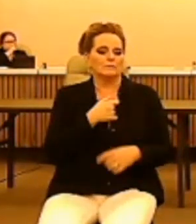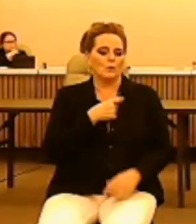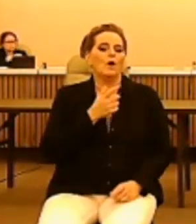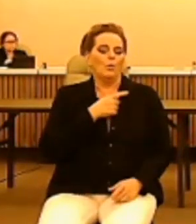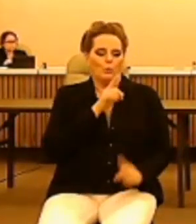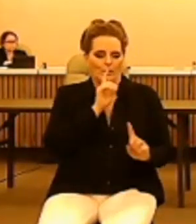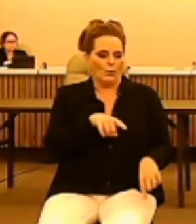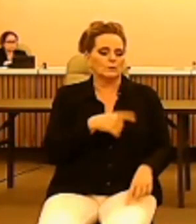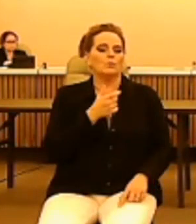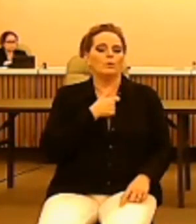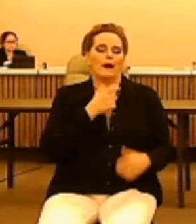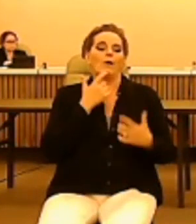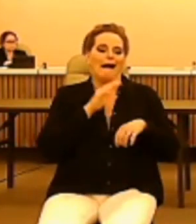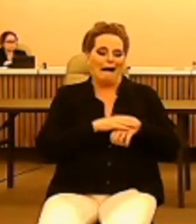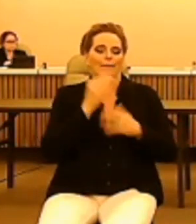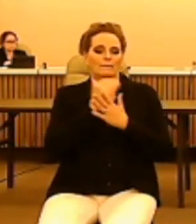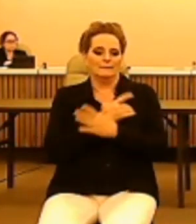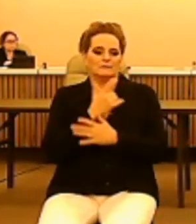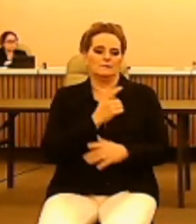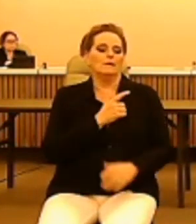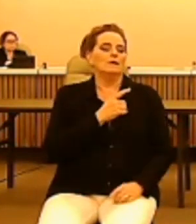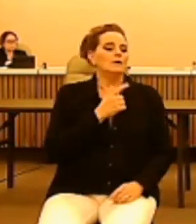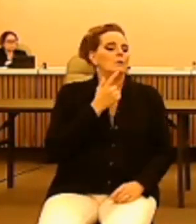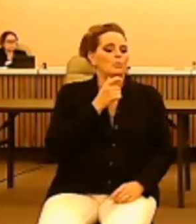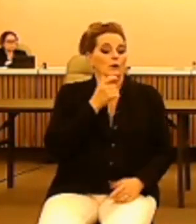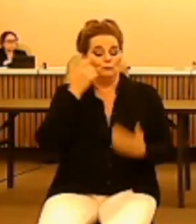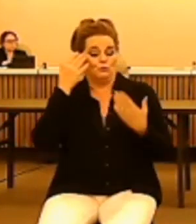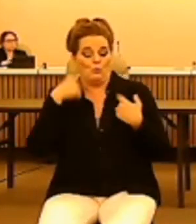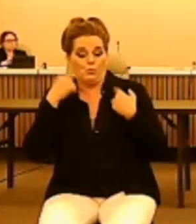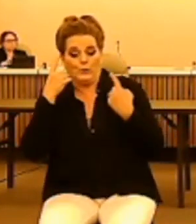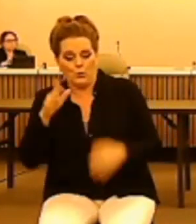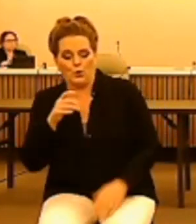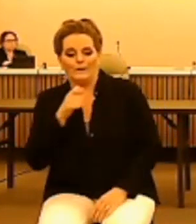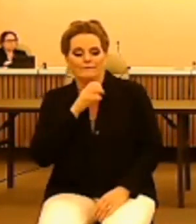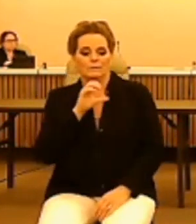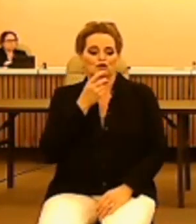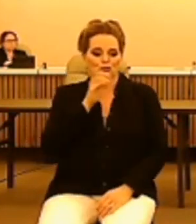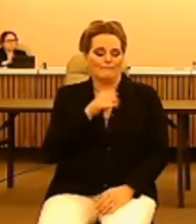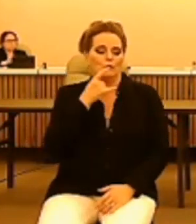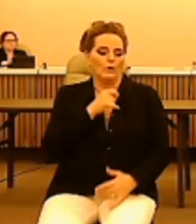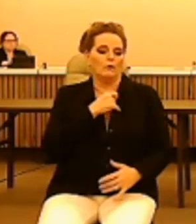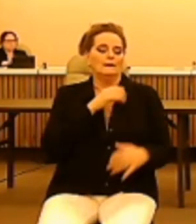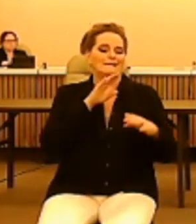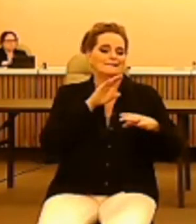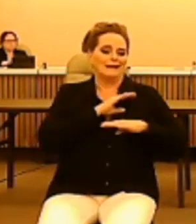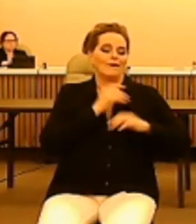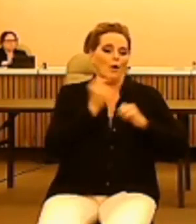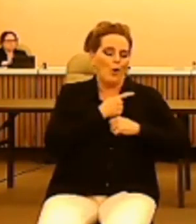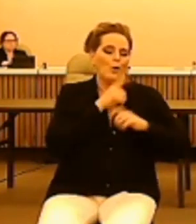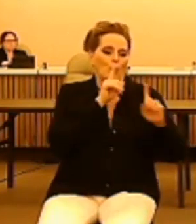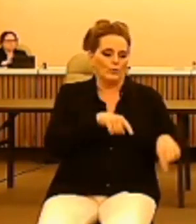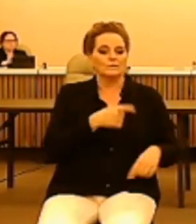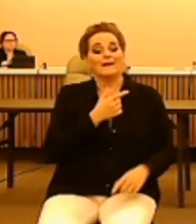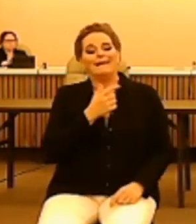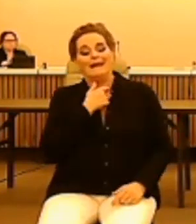We are on the list for Capolino. What we don't know is whether Chevrolet is going to fulfill all the orders. If they fulfill Capolino's orders,